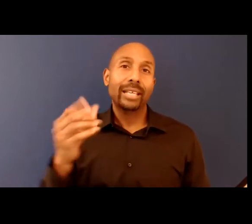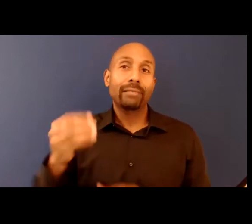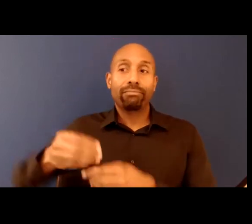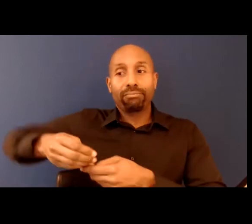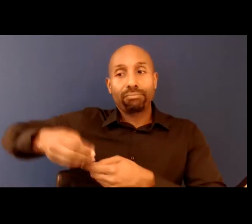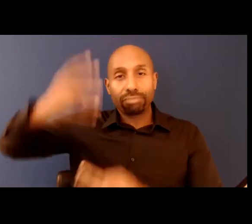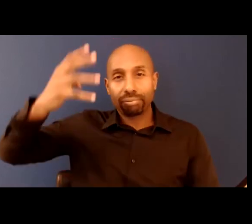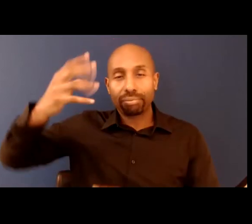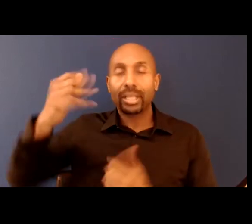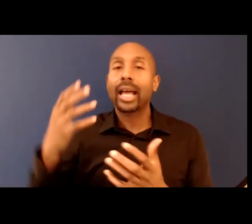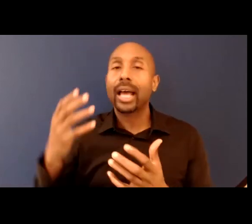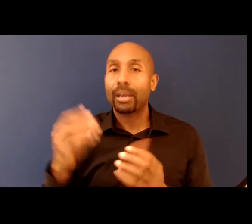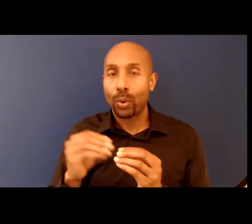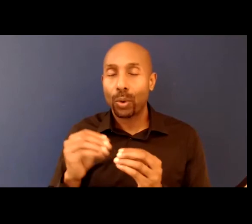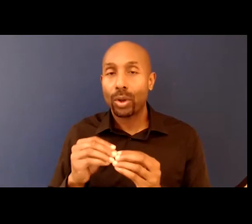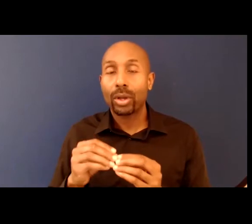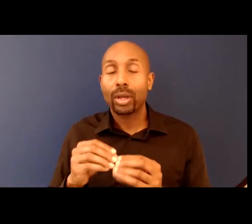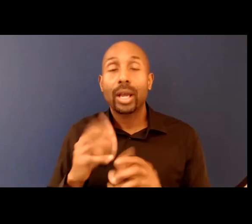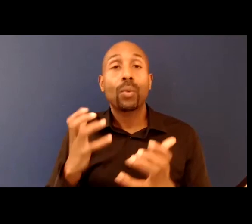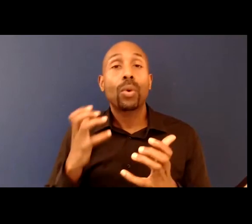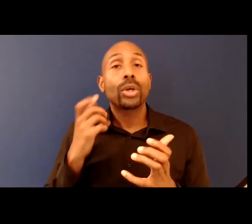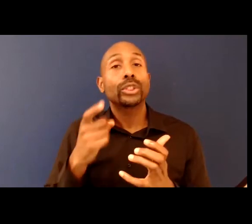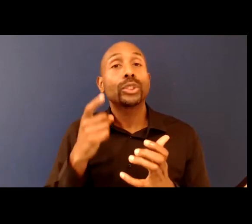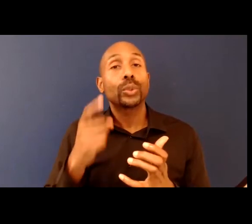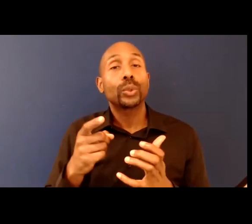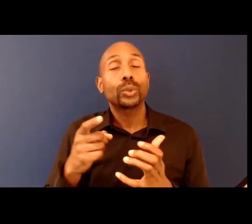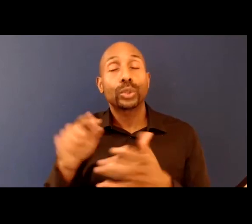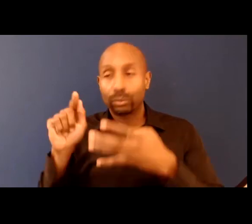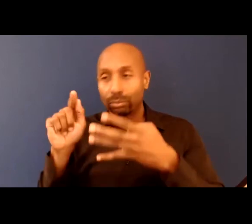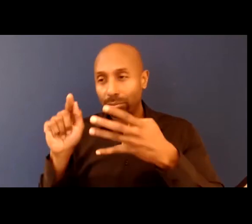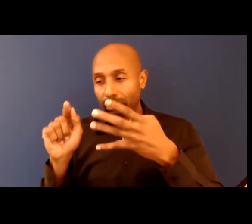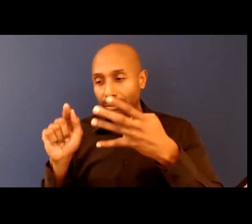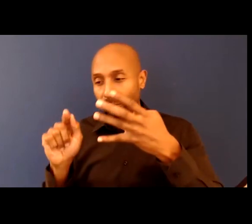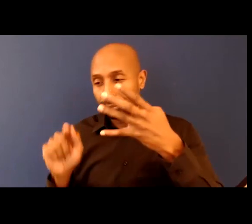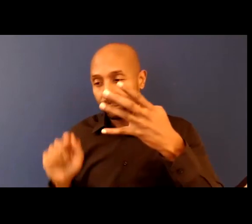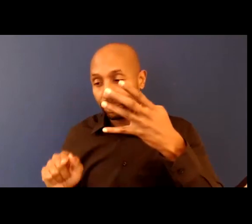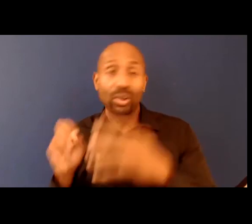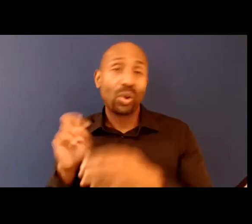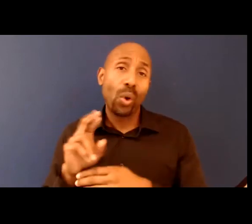you to scroll down or Control F.